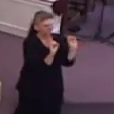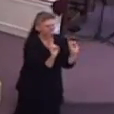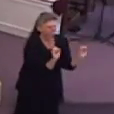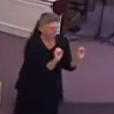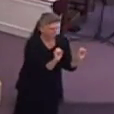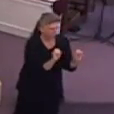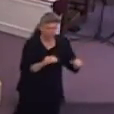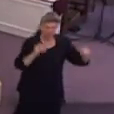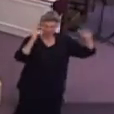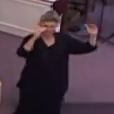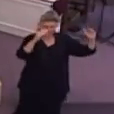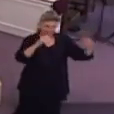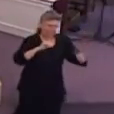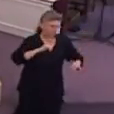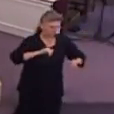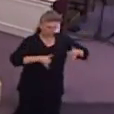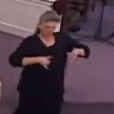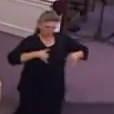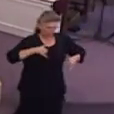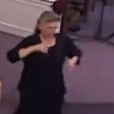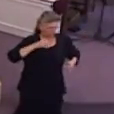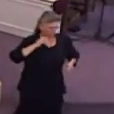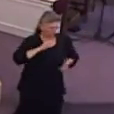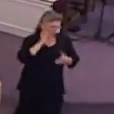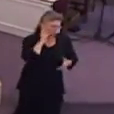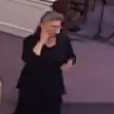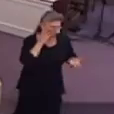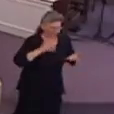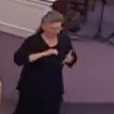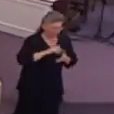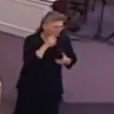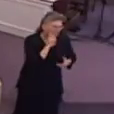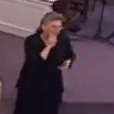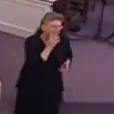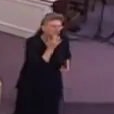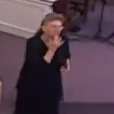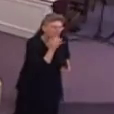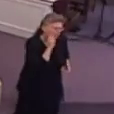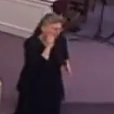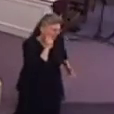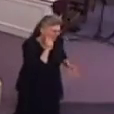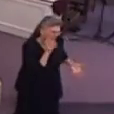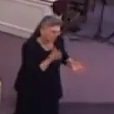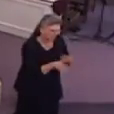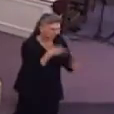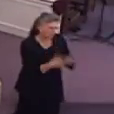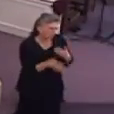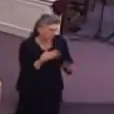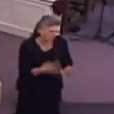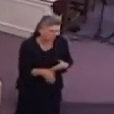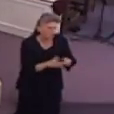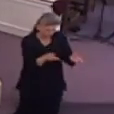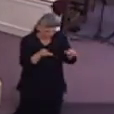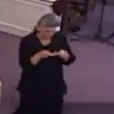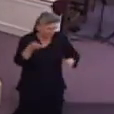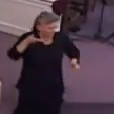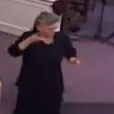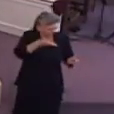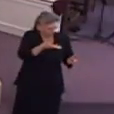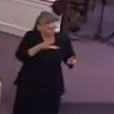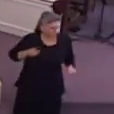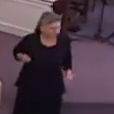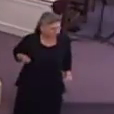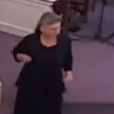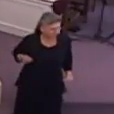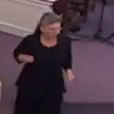their height or their weight or what they look like, the color of their skin. Amen. There is a place for them. It is